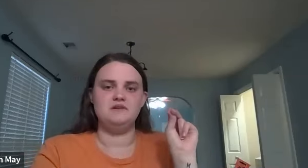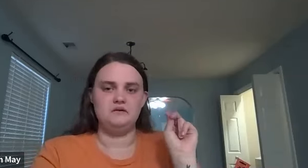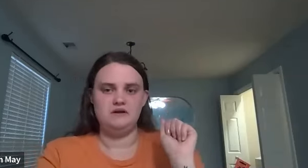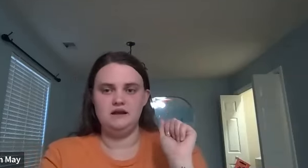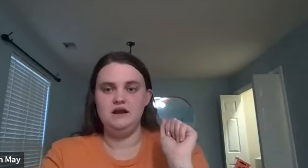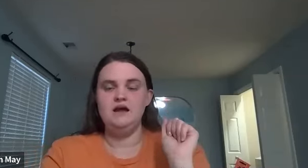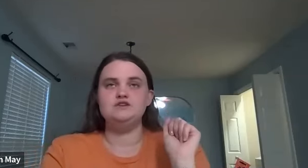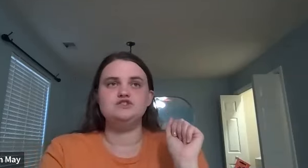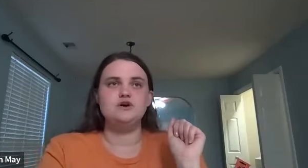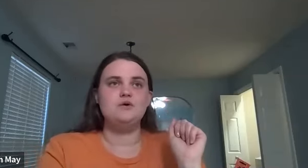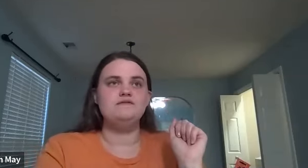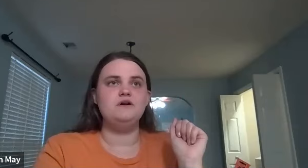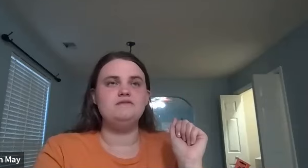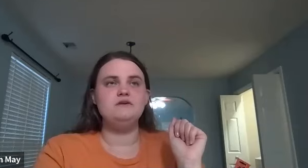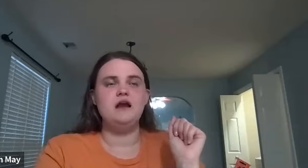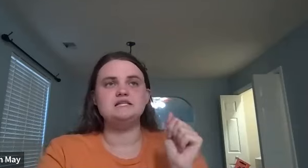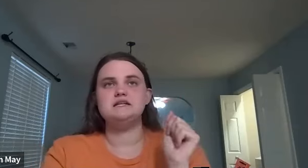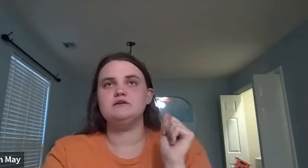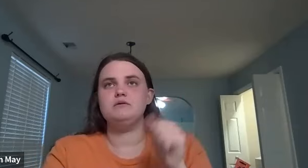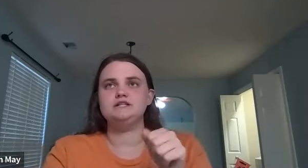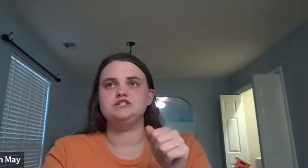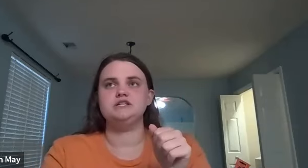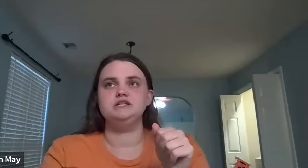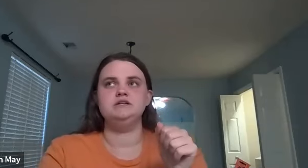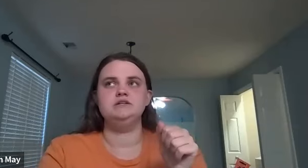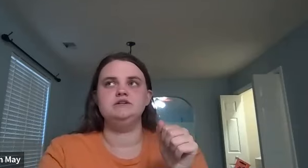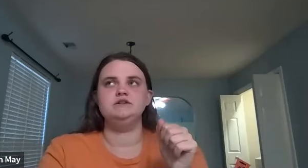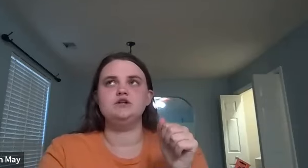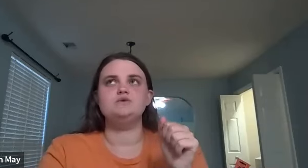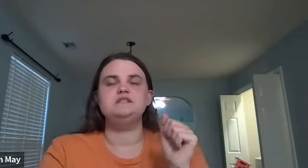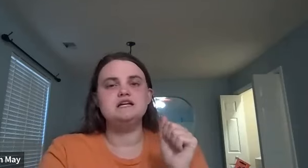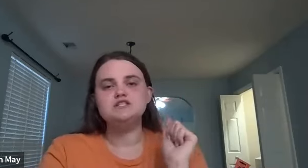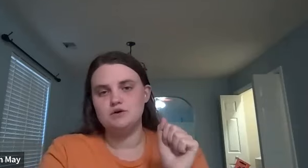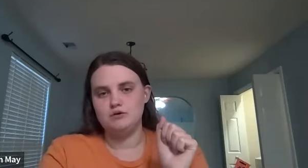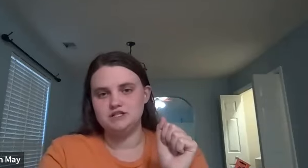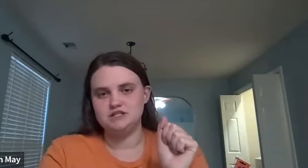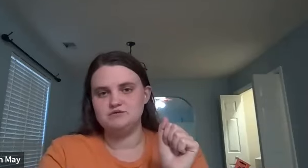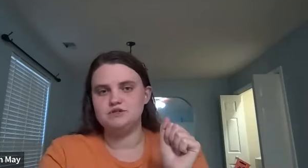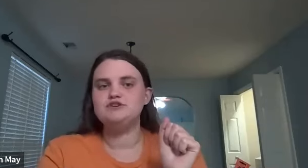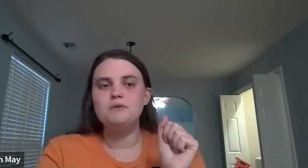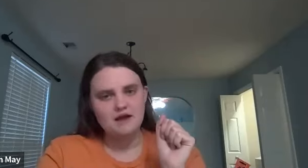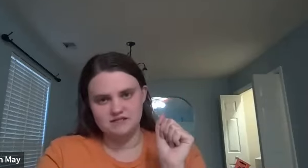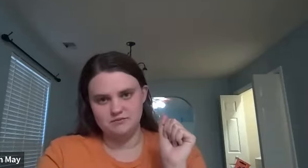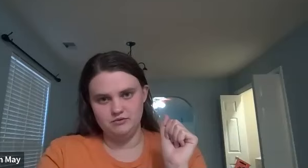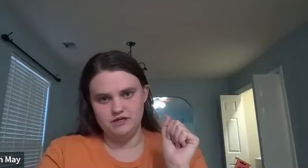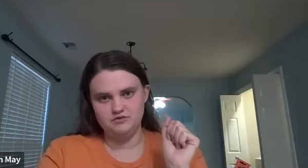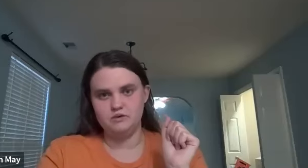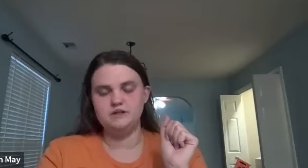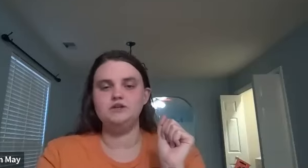All right. So if you're ever asking a question, those yes, no questions where you don't have a WH one, you know,